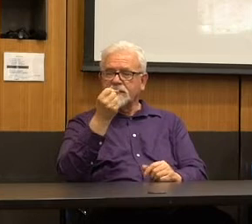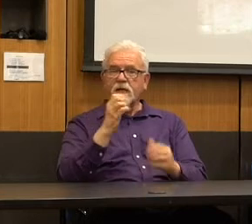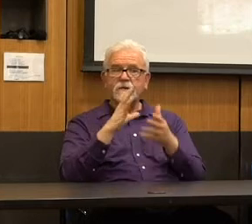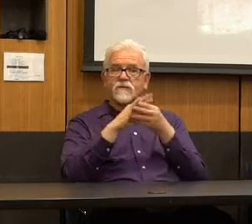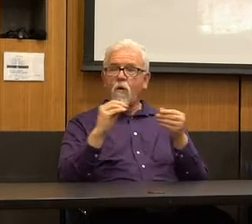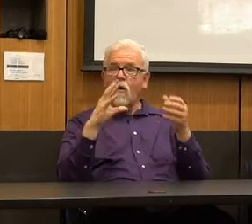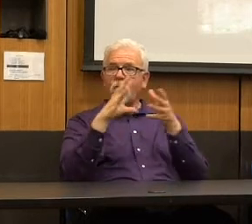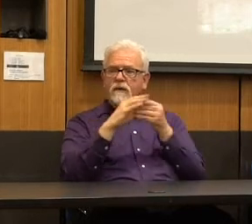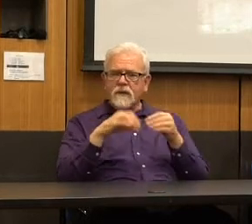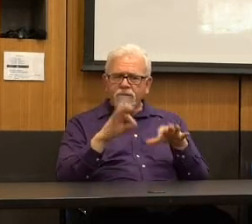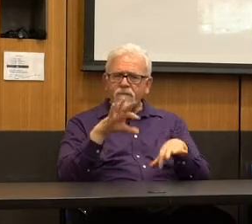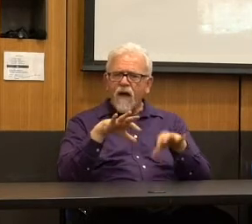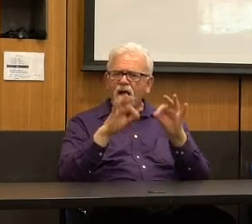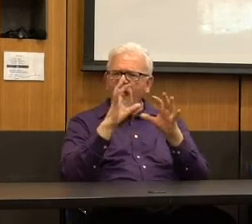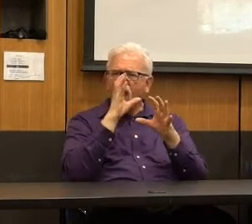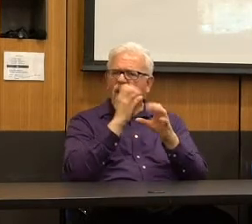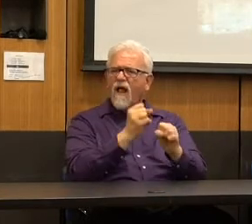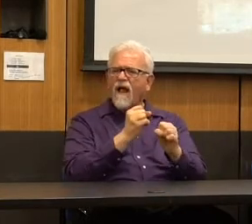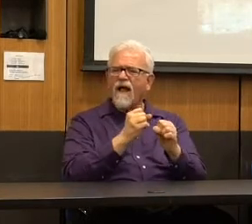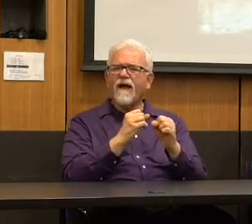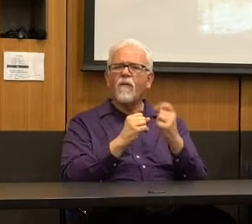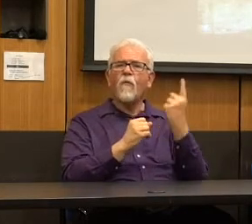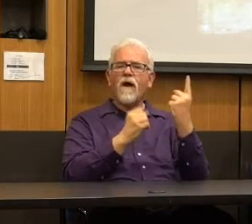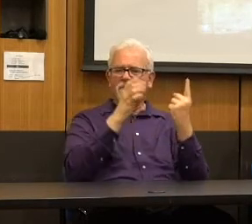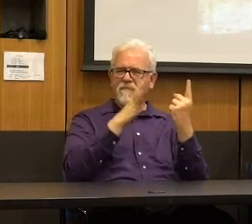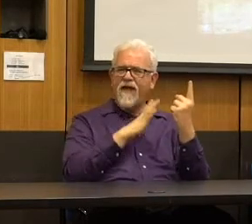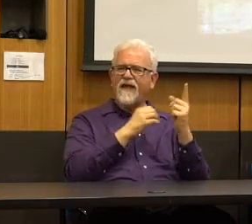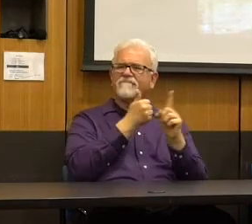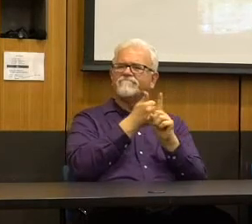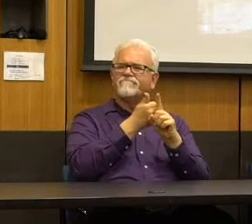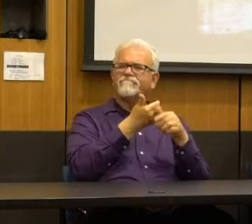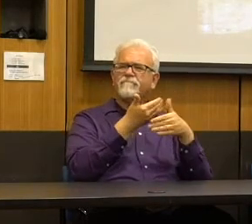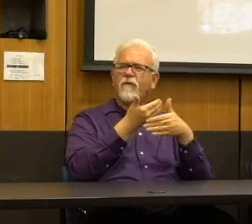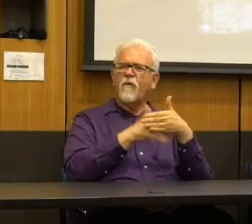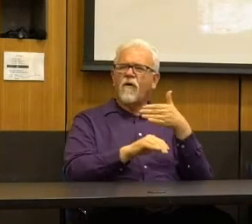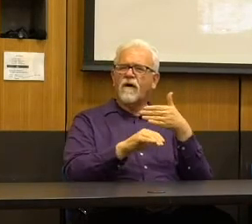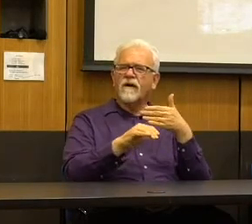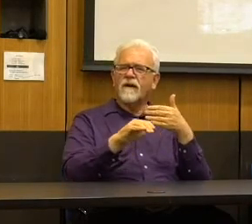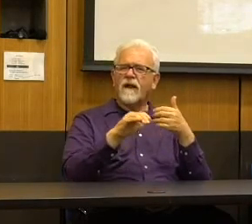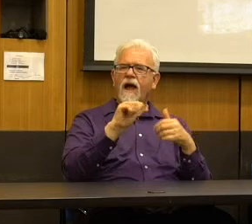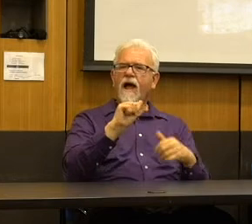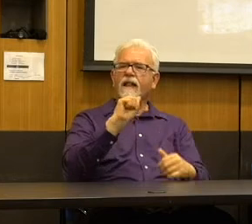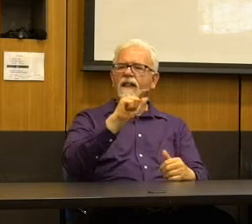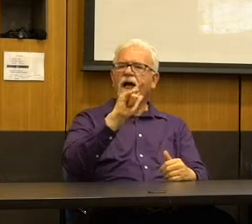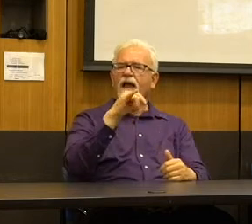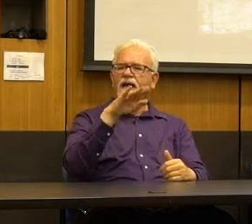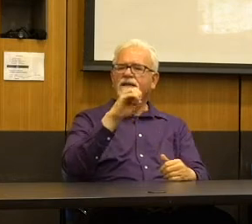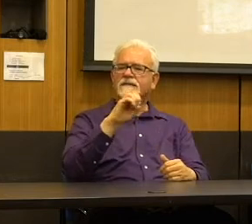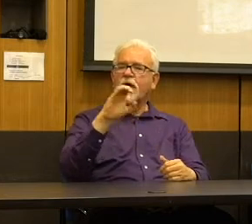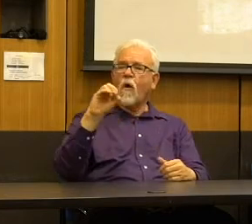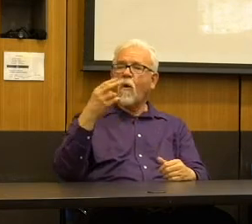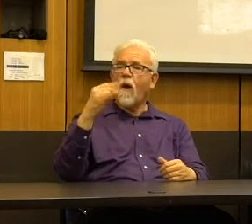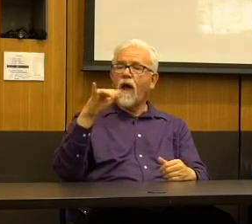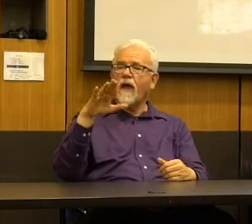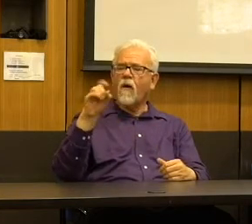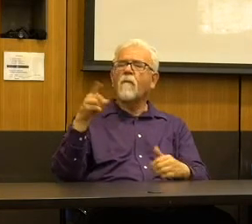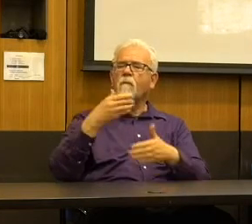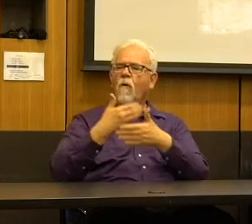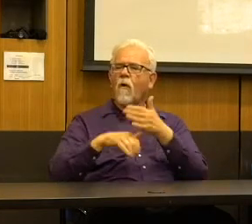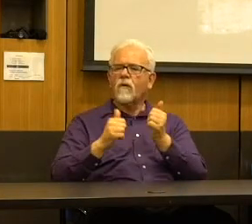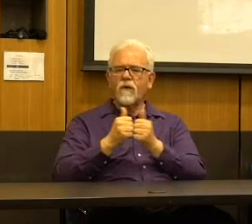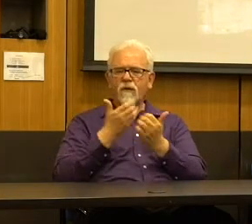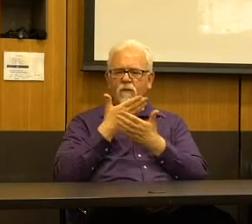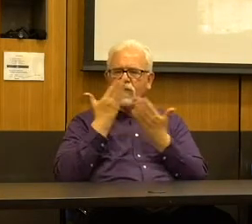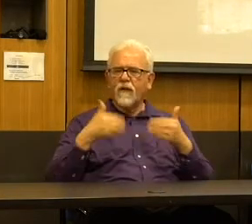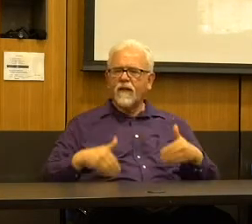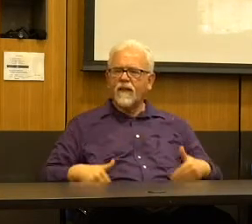across were really fascinating. Like there was a man who was born in Alliance, Ohio, who had been born with no legs